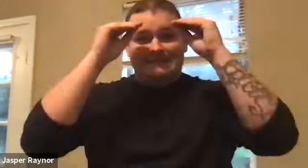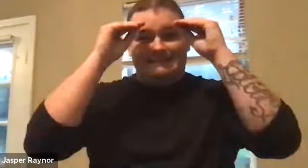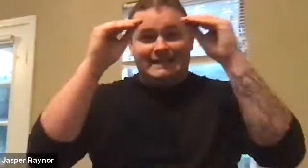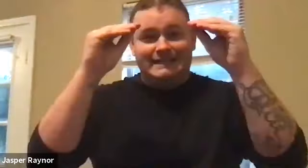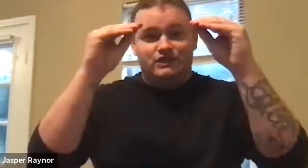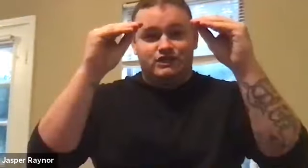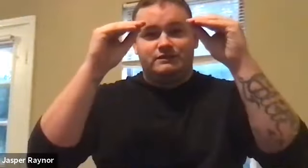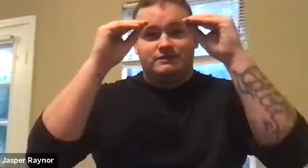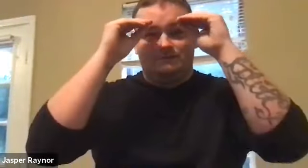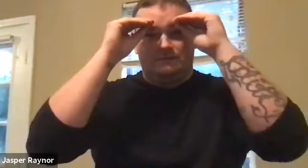Teach.